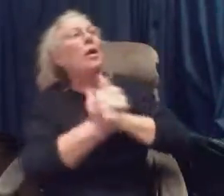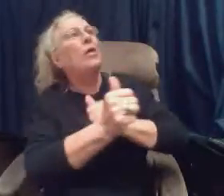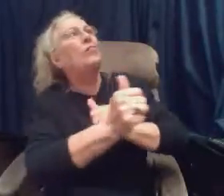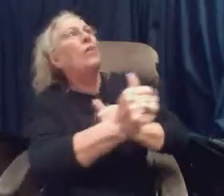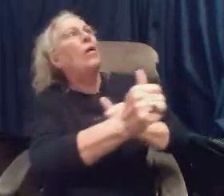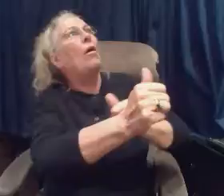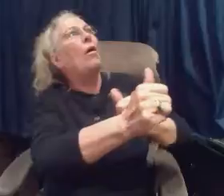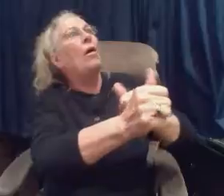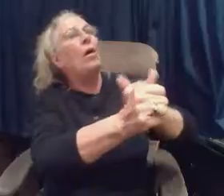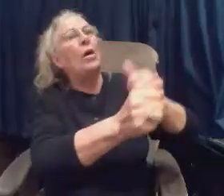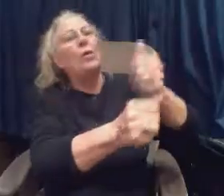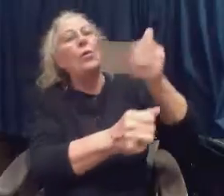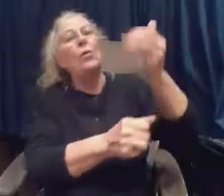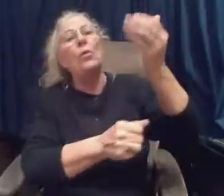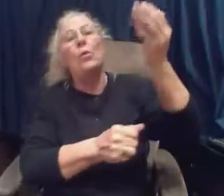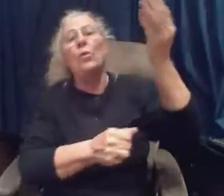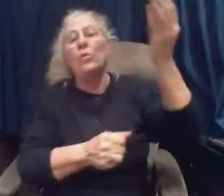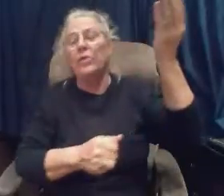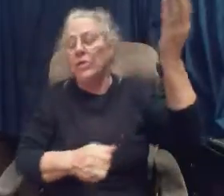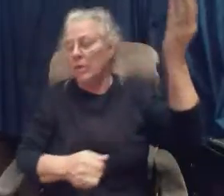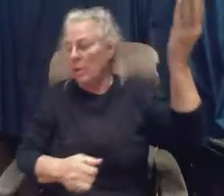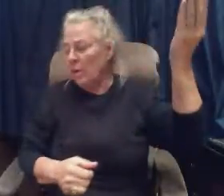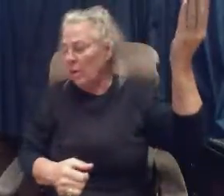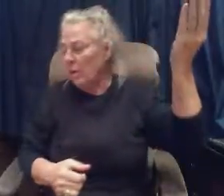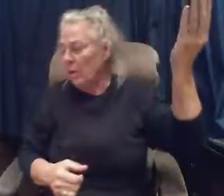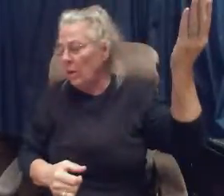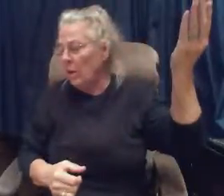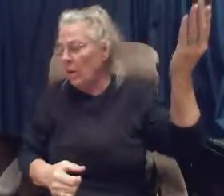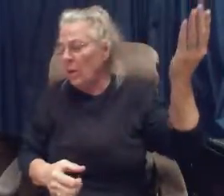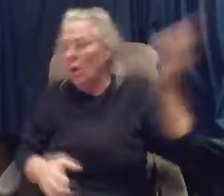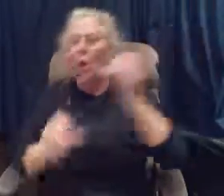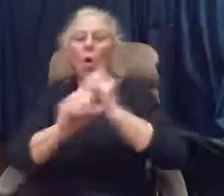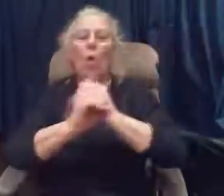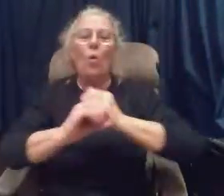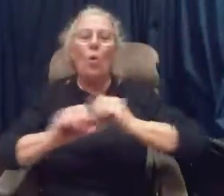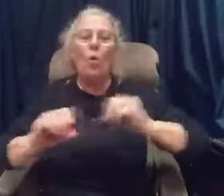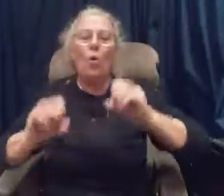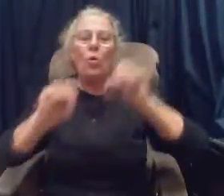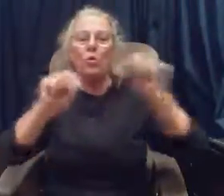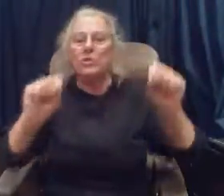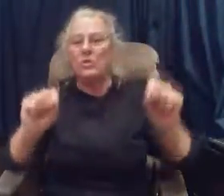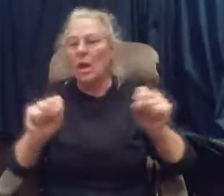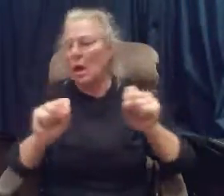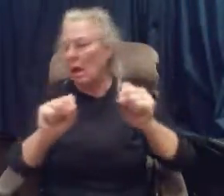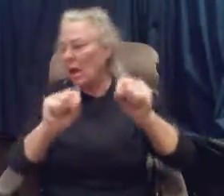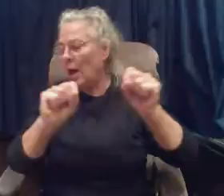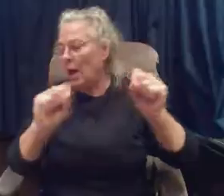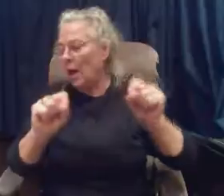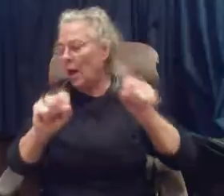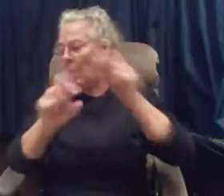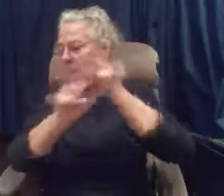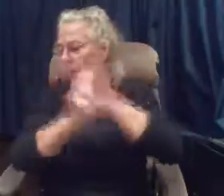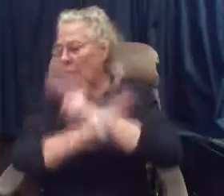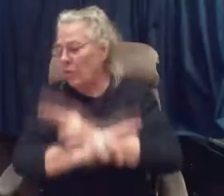and follow thee. O Sabbath